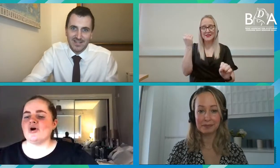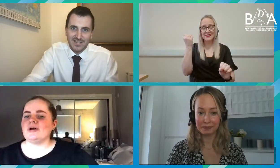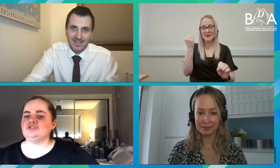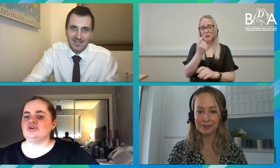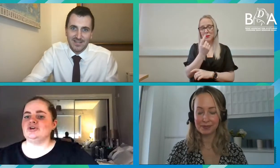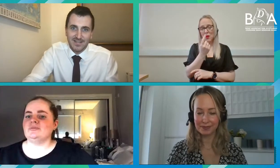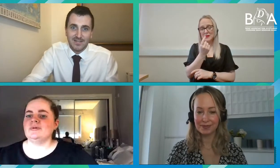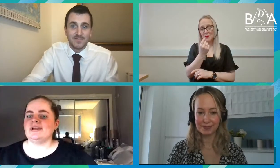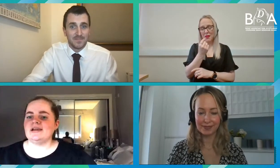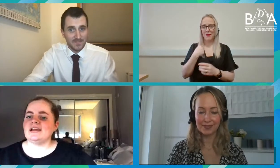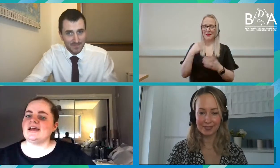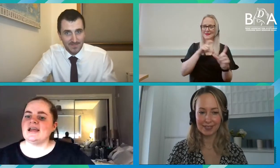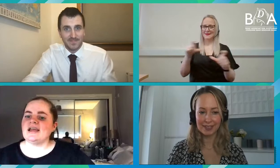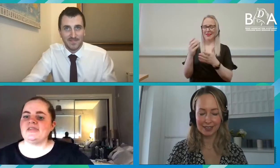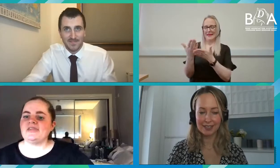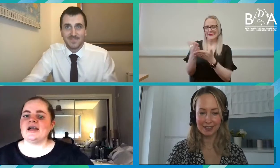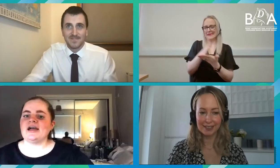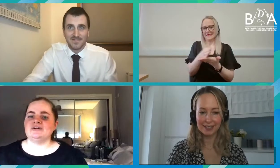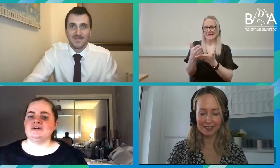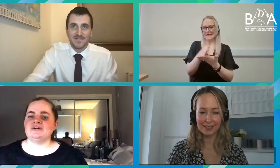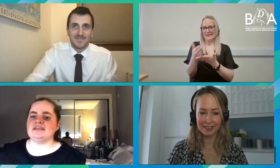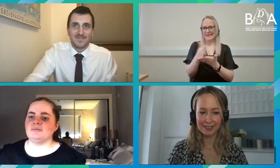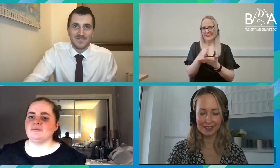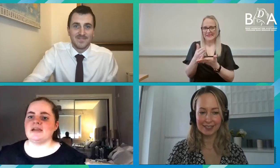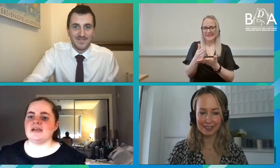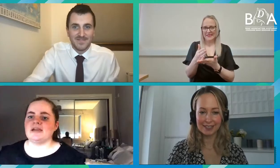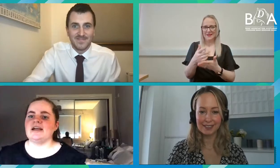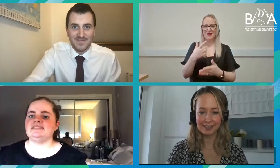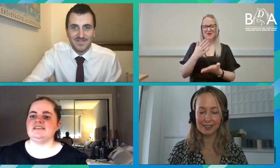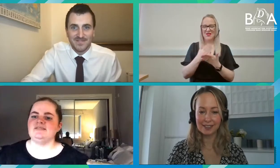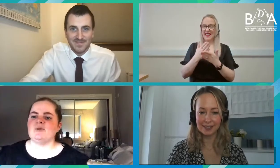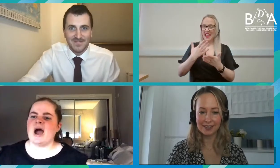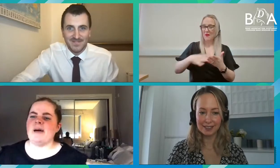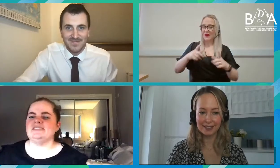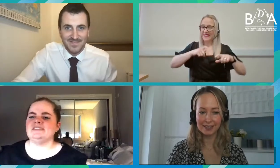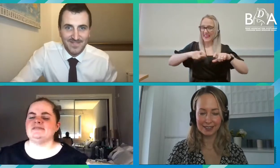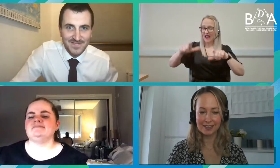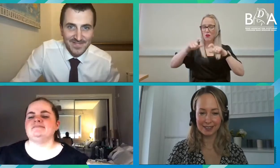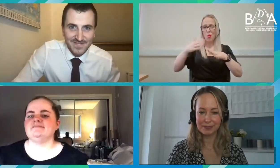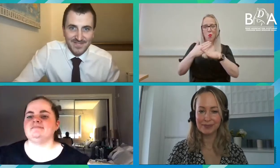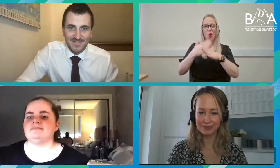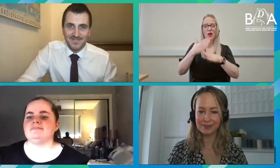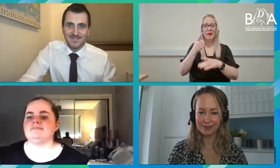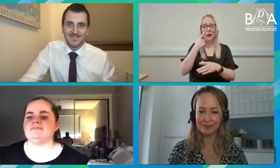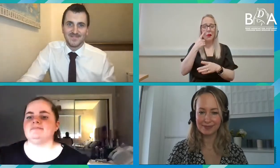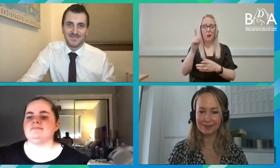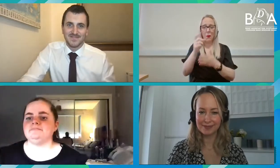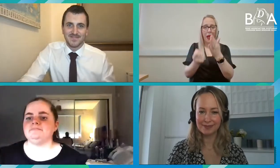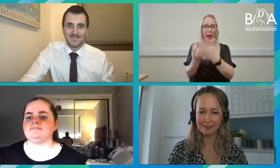but I'm not quite sure at the moment. I think I just want to continue working and see what happens.